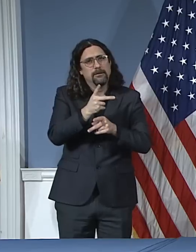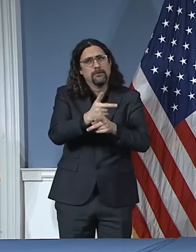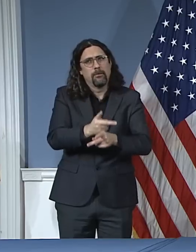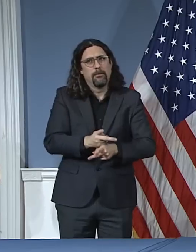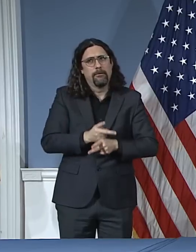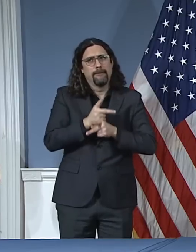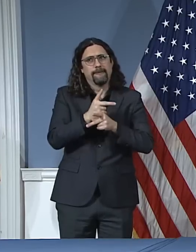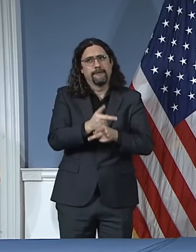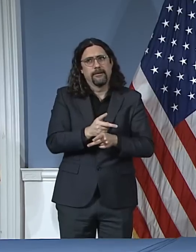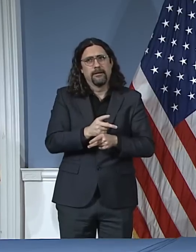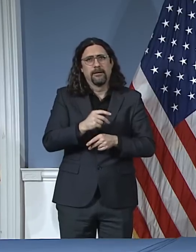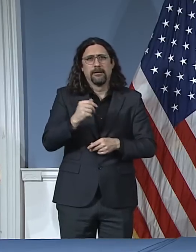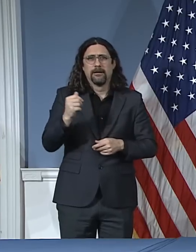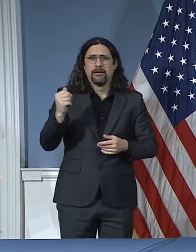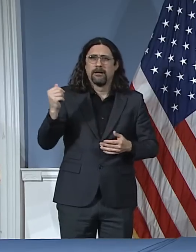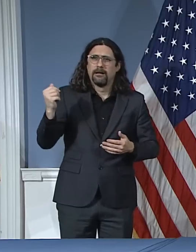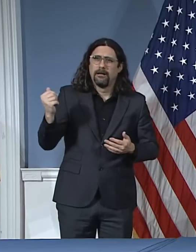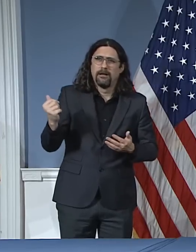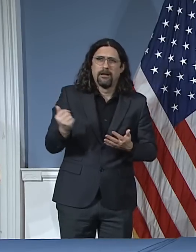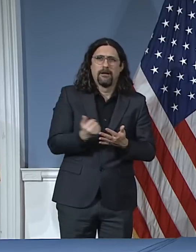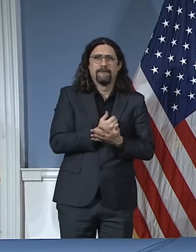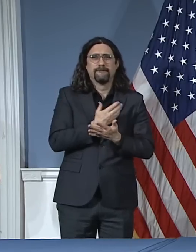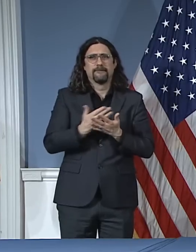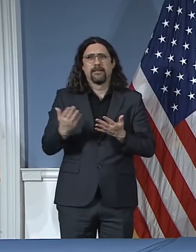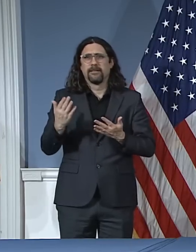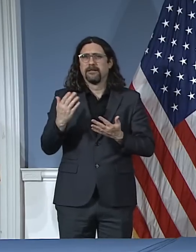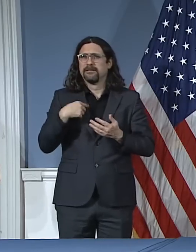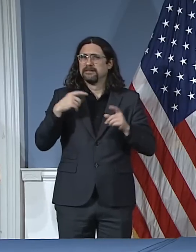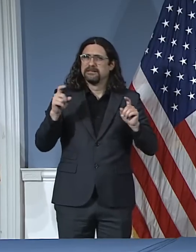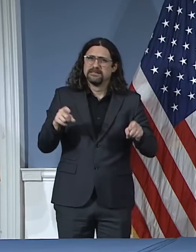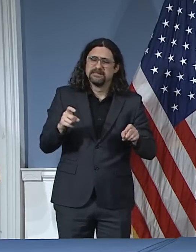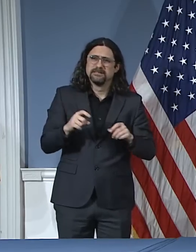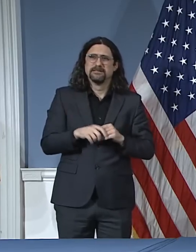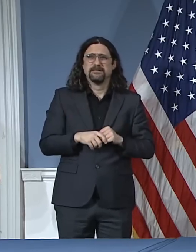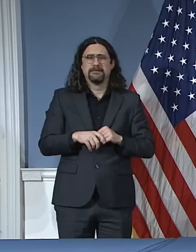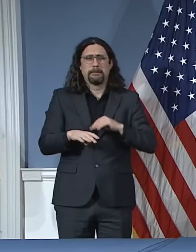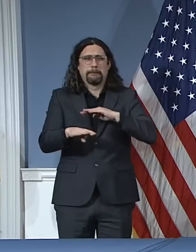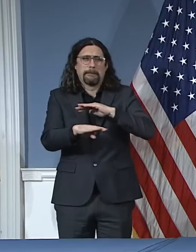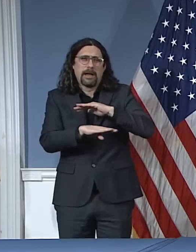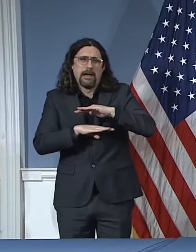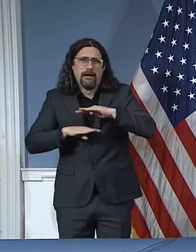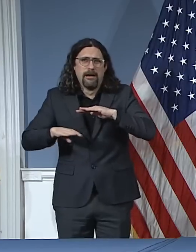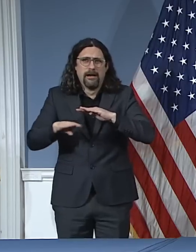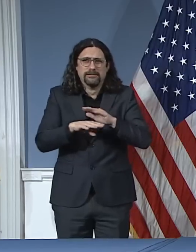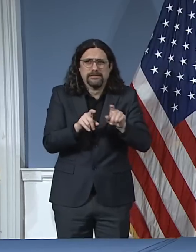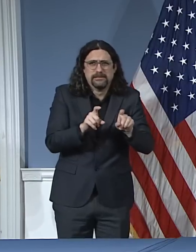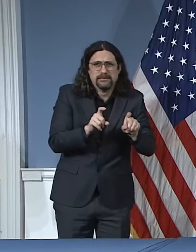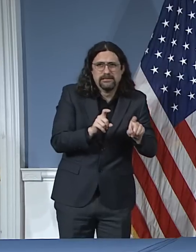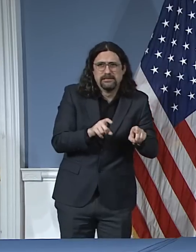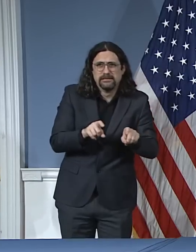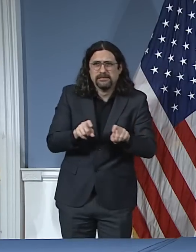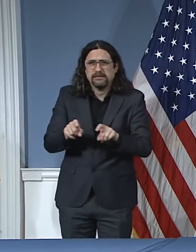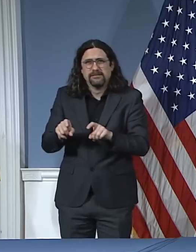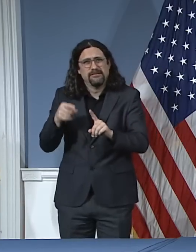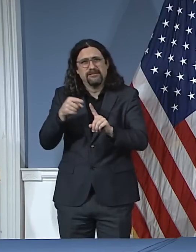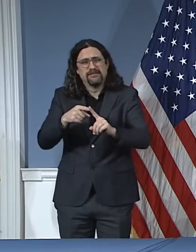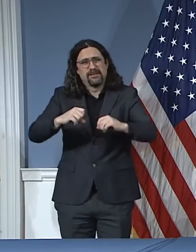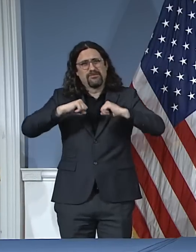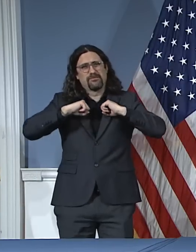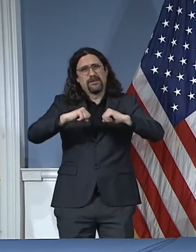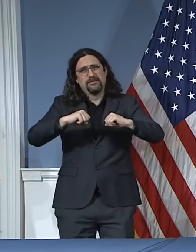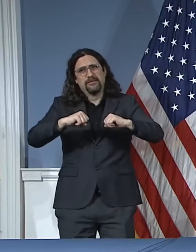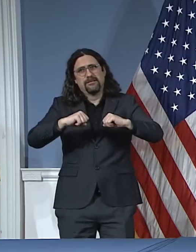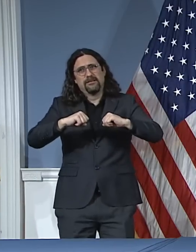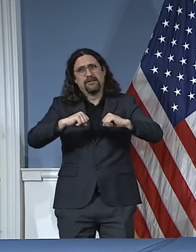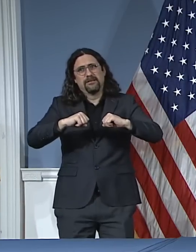basic need, and nothing is more basic when it comes to protecting people's health care than ensuring that there is a blood